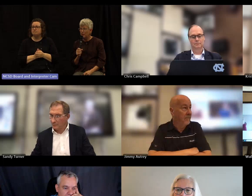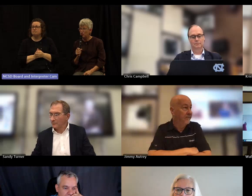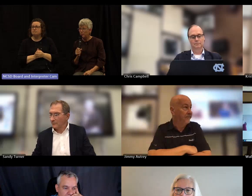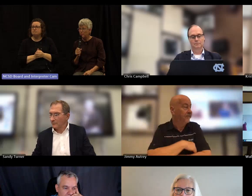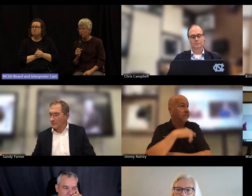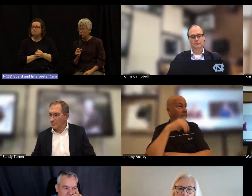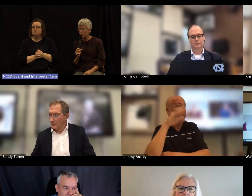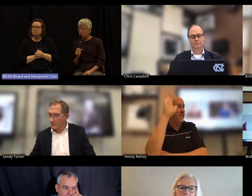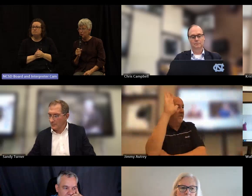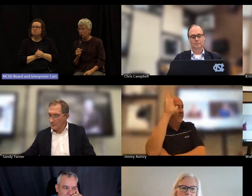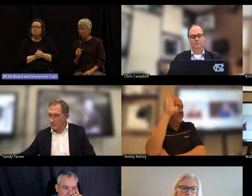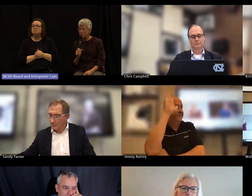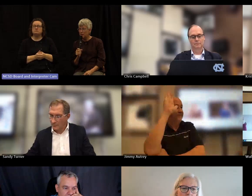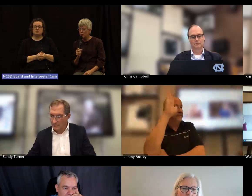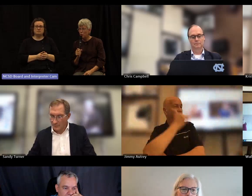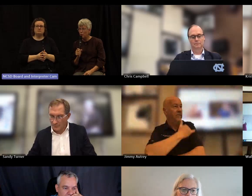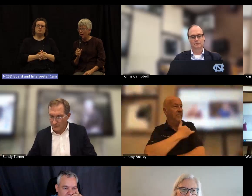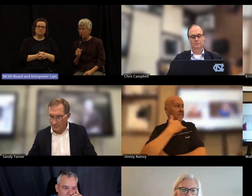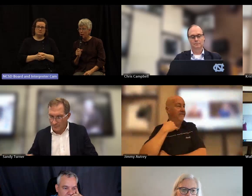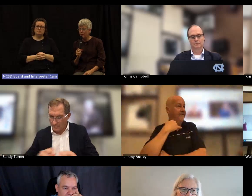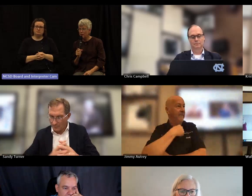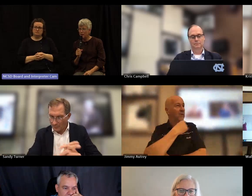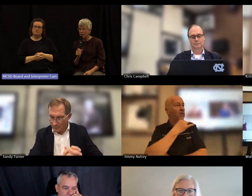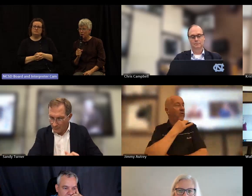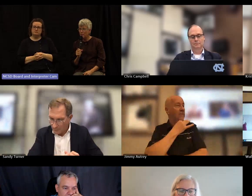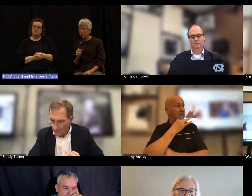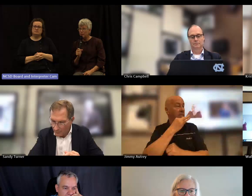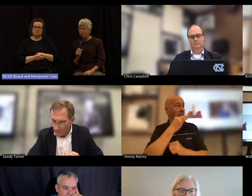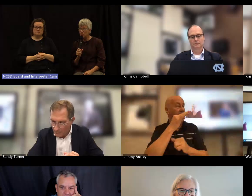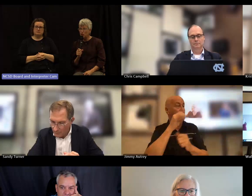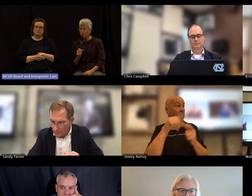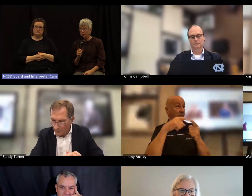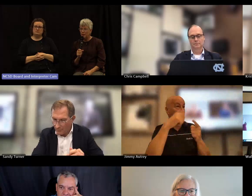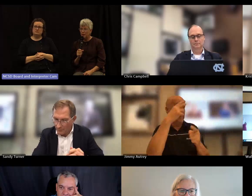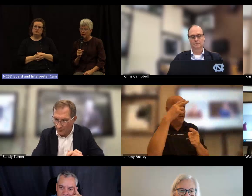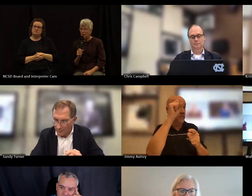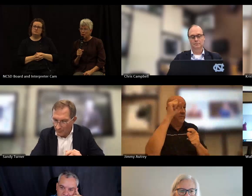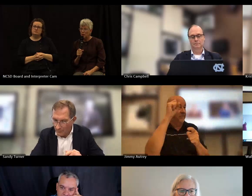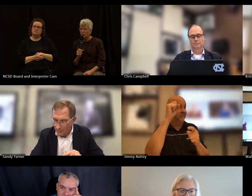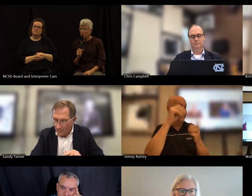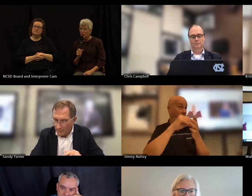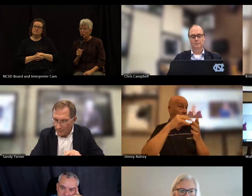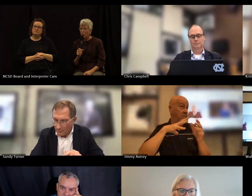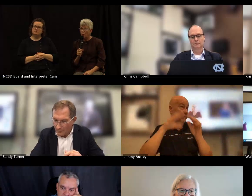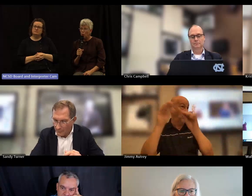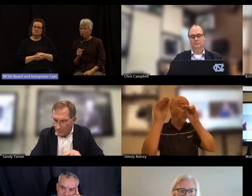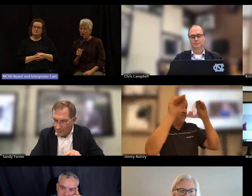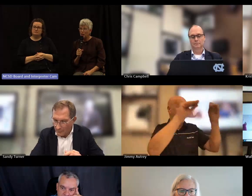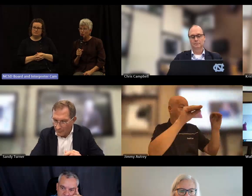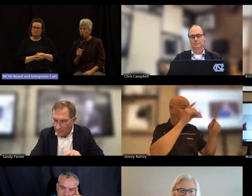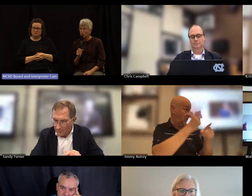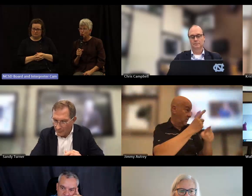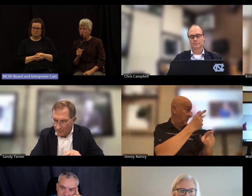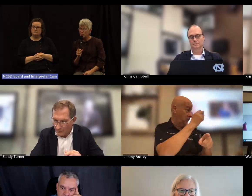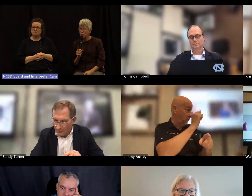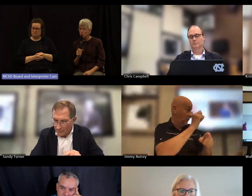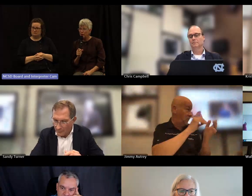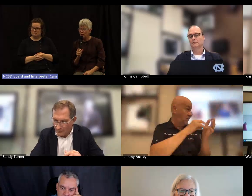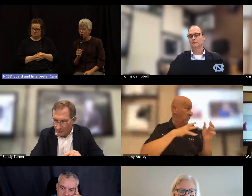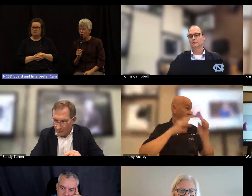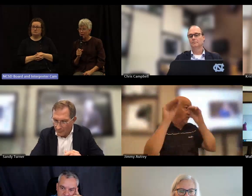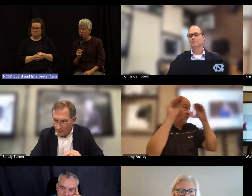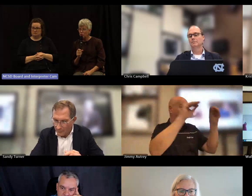Amy and Jimmy both said we did look at the schedule. I don't have anything, but this is Jimmy. When the high school students